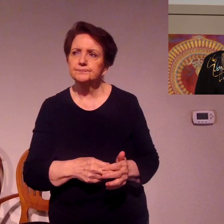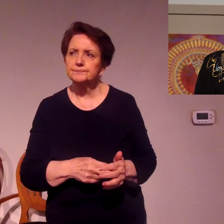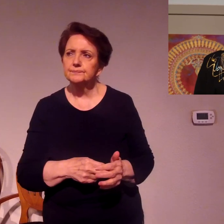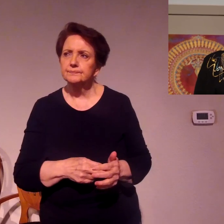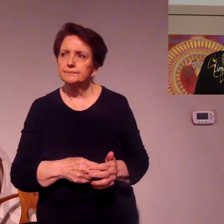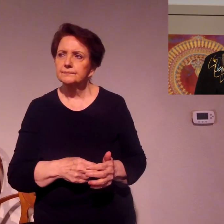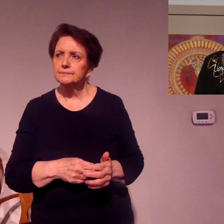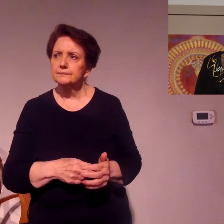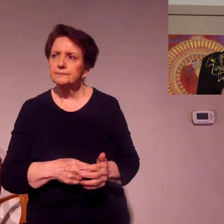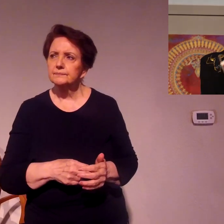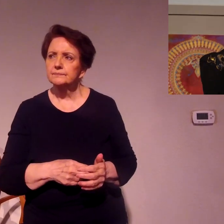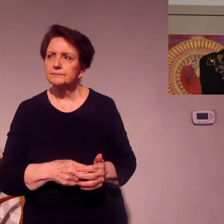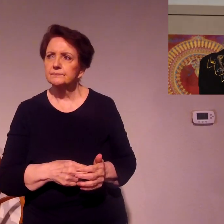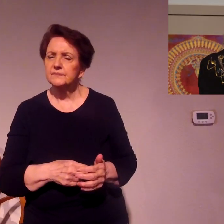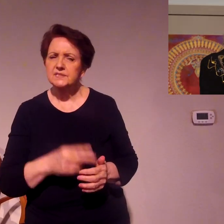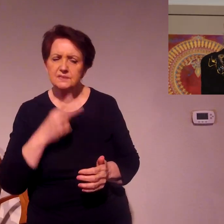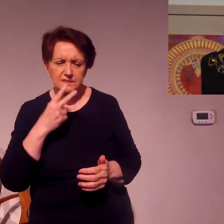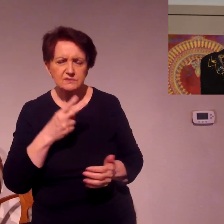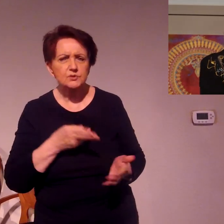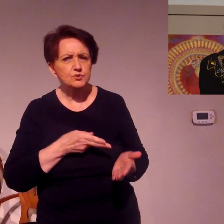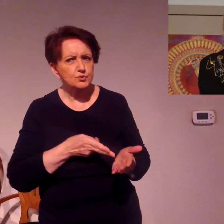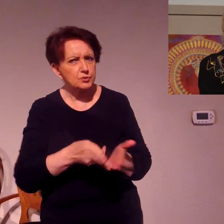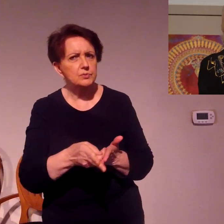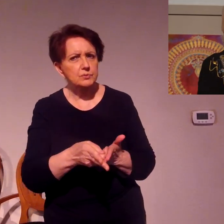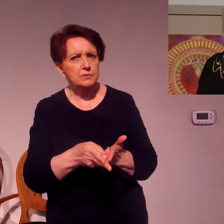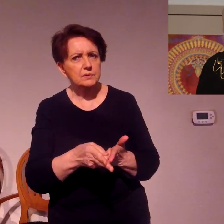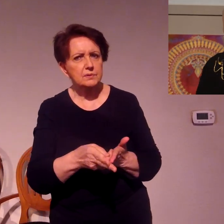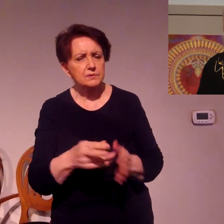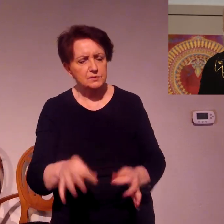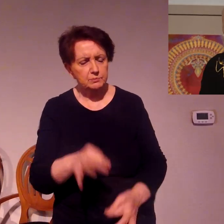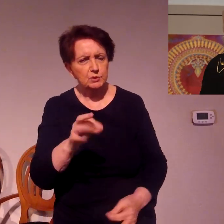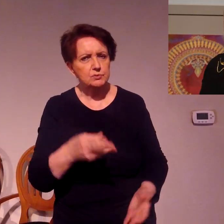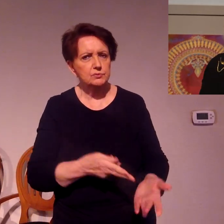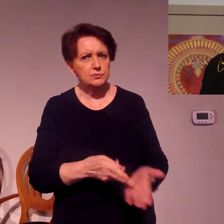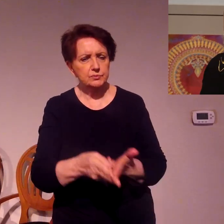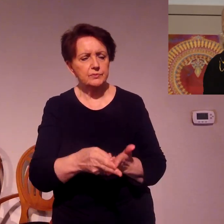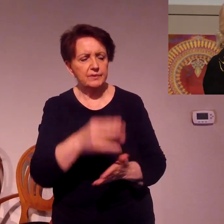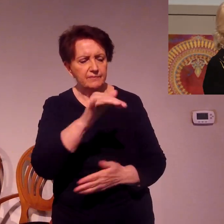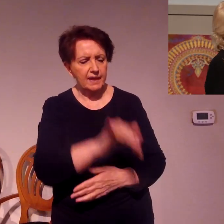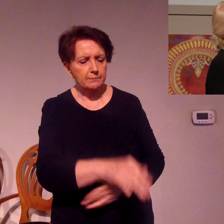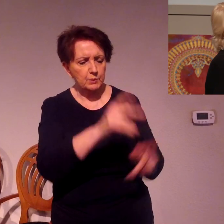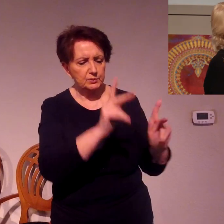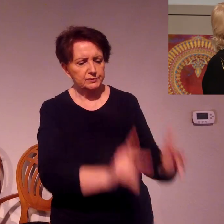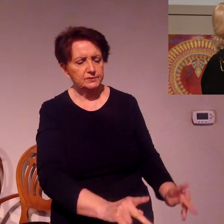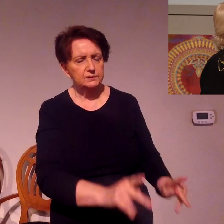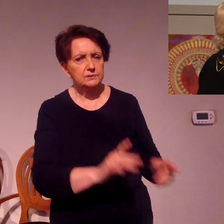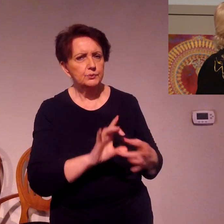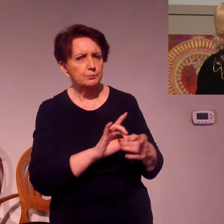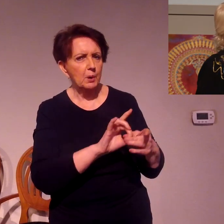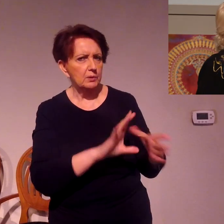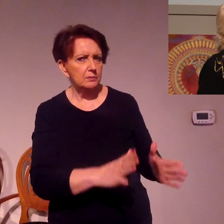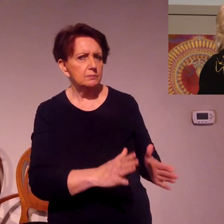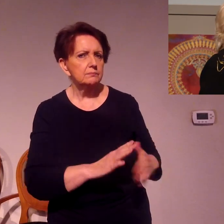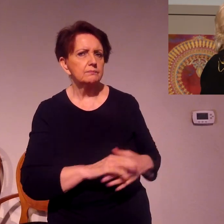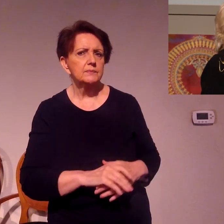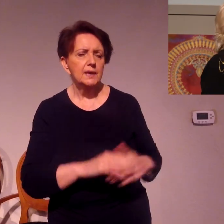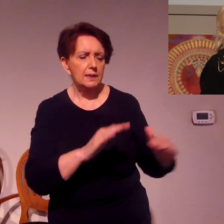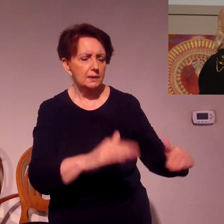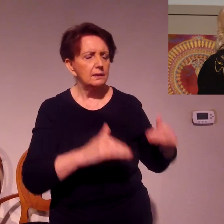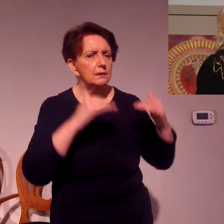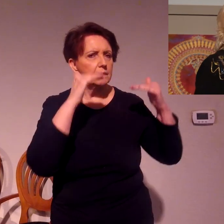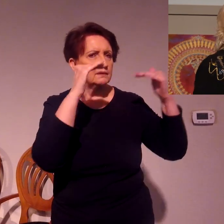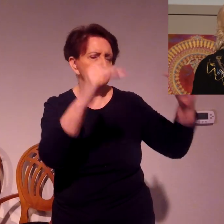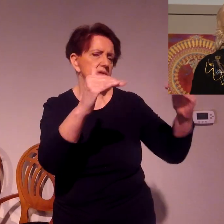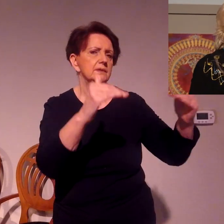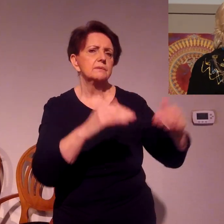an energetic seeing the truth, seeing the spiritual truth of that person, of our partner, and lifting them into their